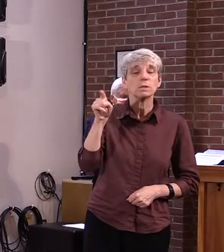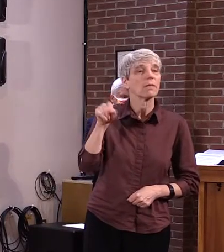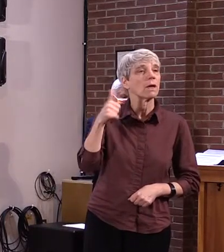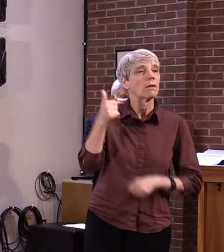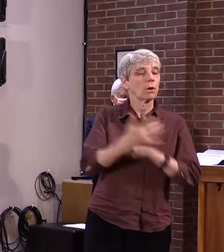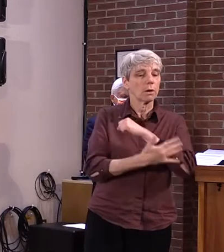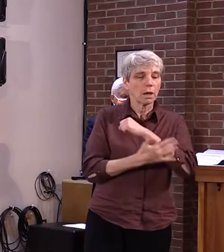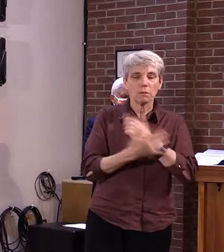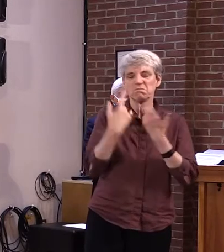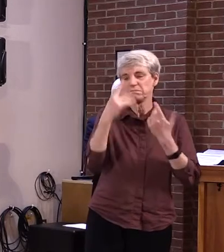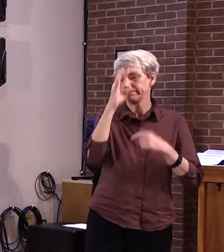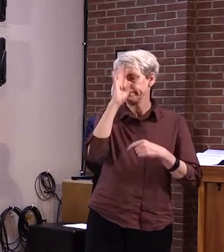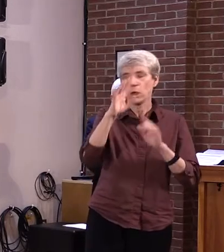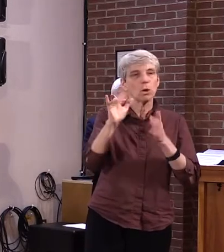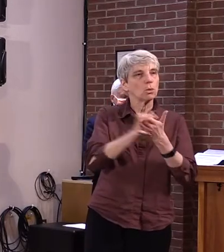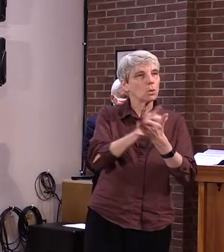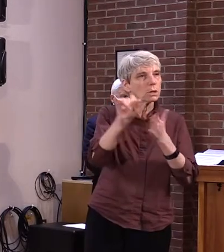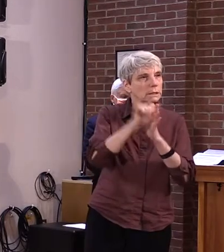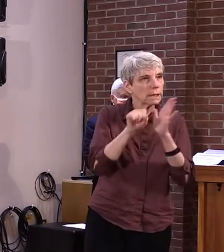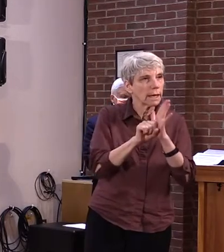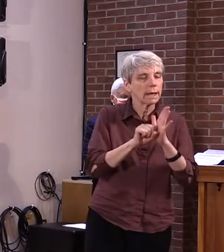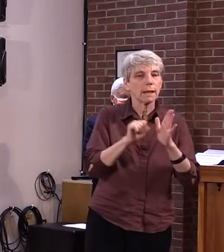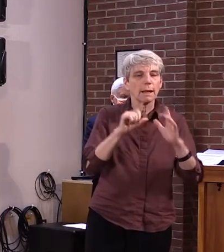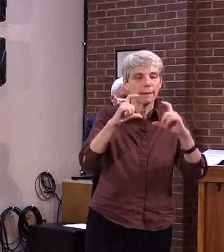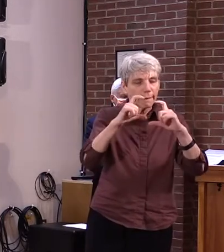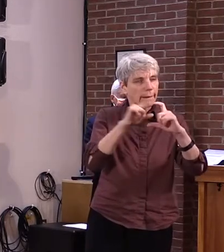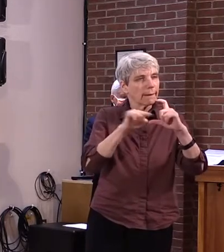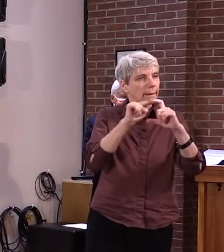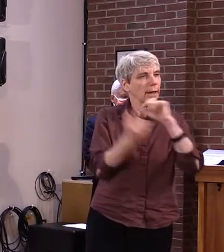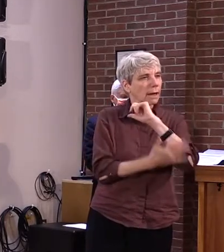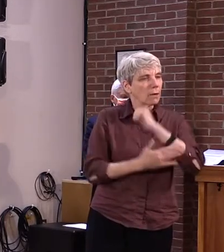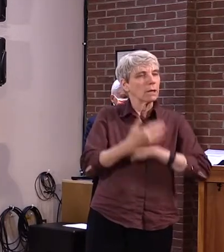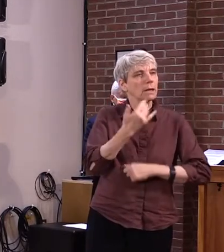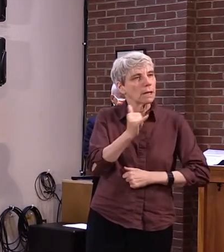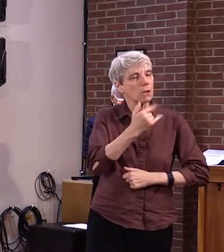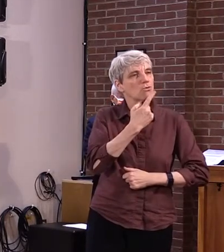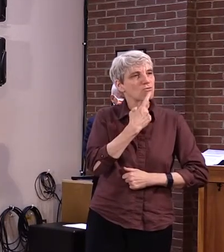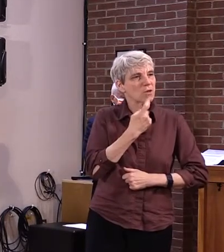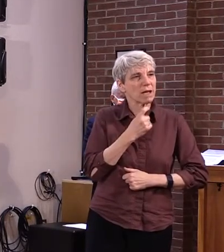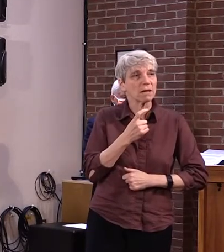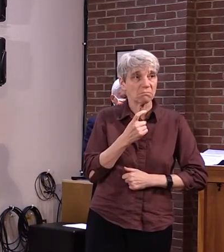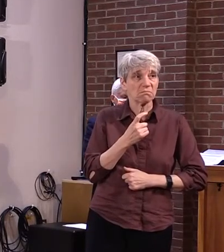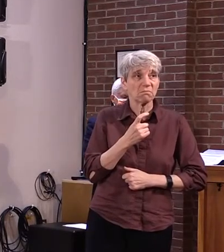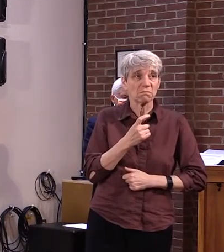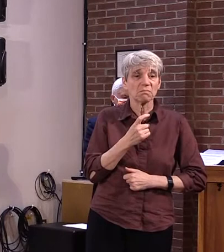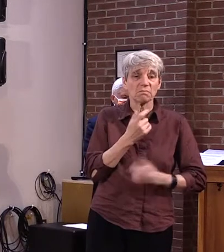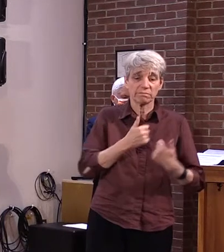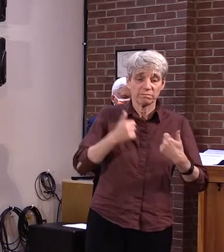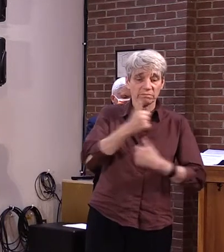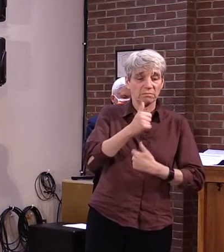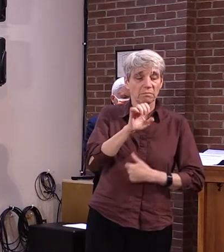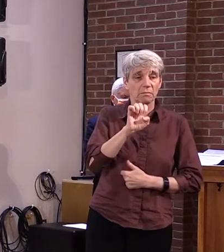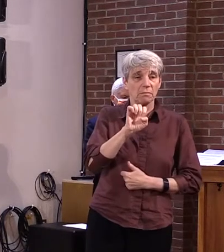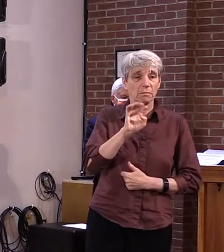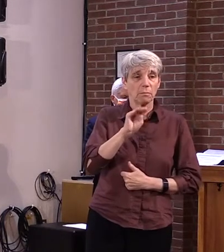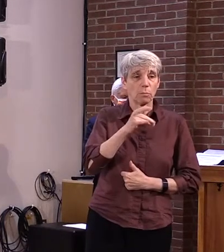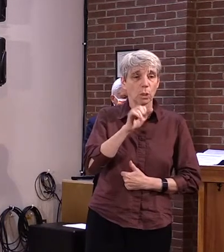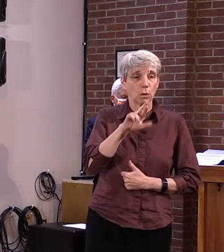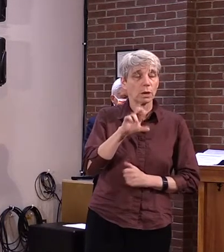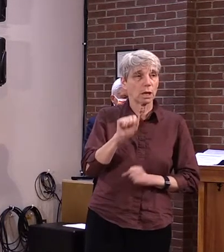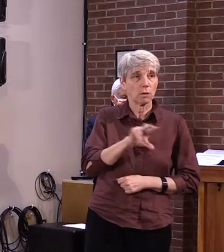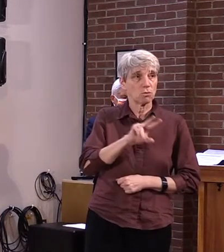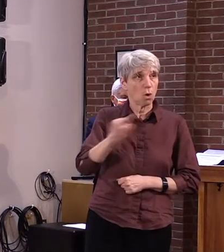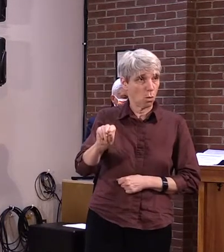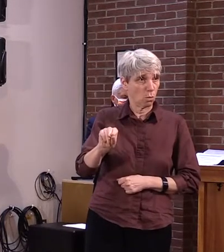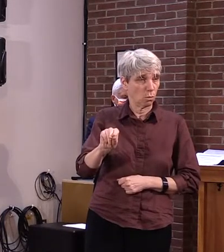quarantine-free travel. So, we have continued to ask people to be very diligent and